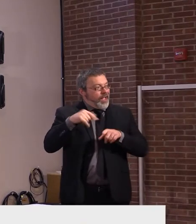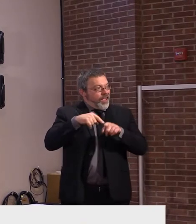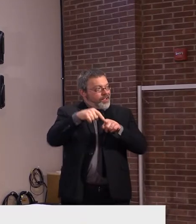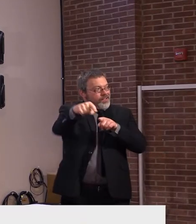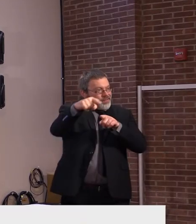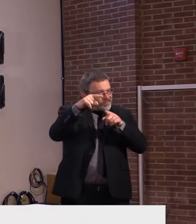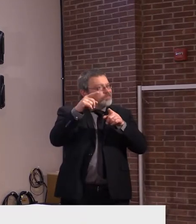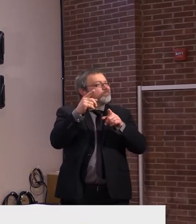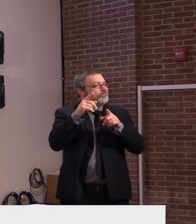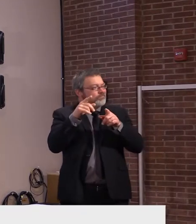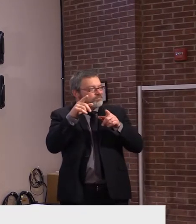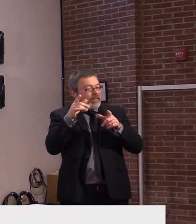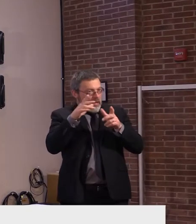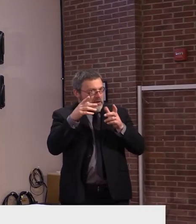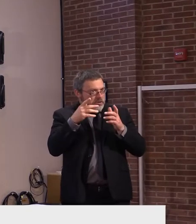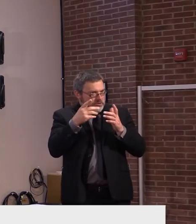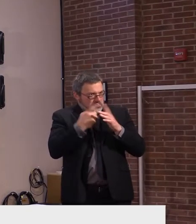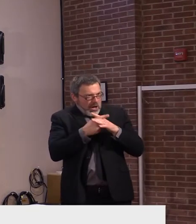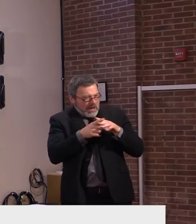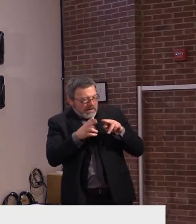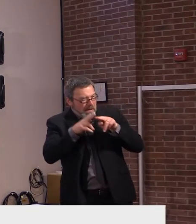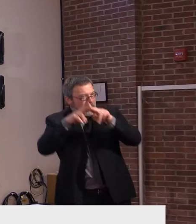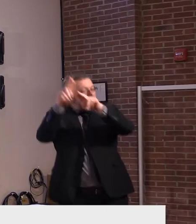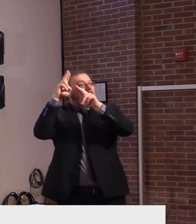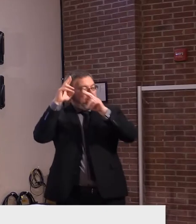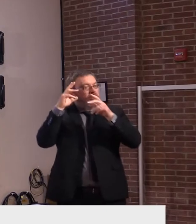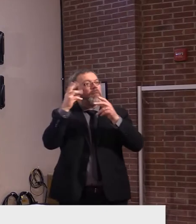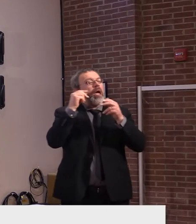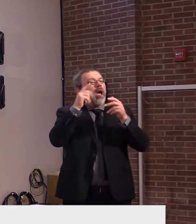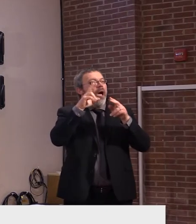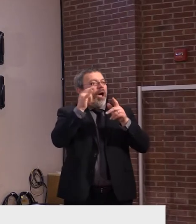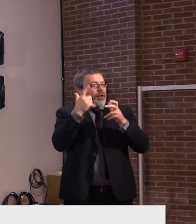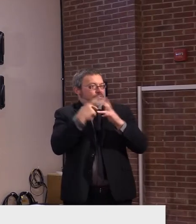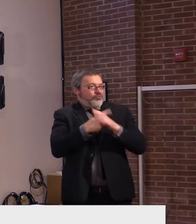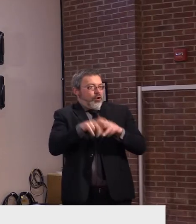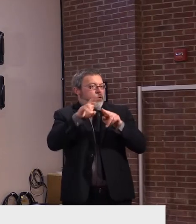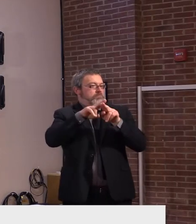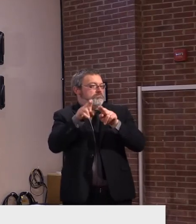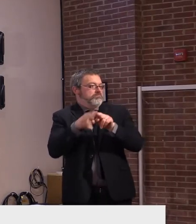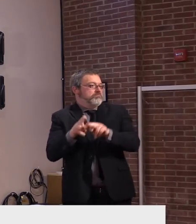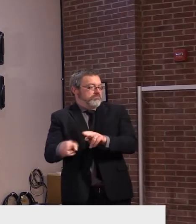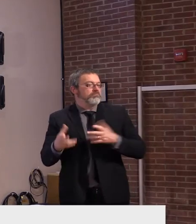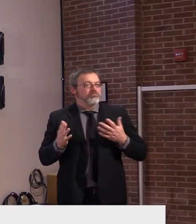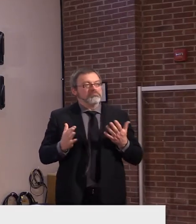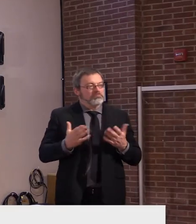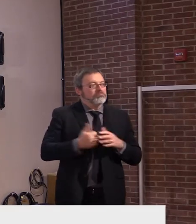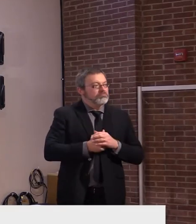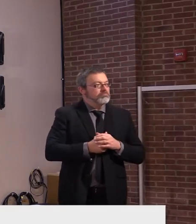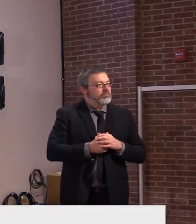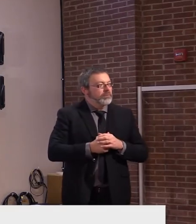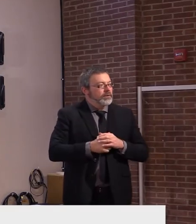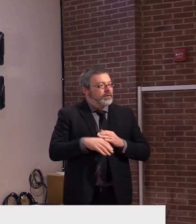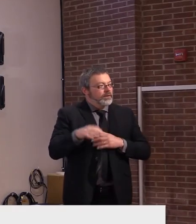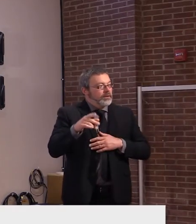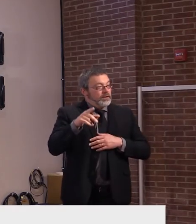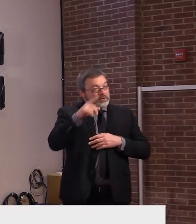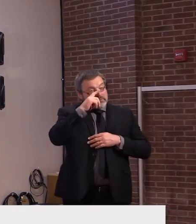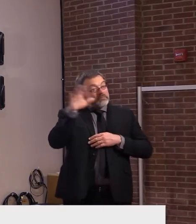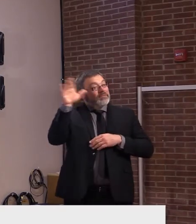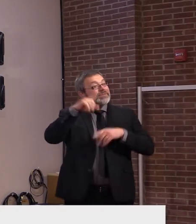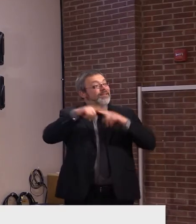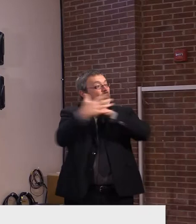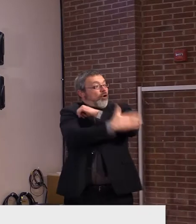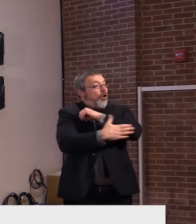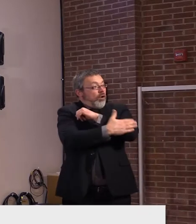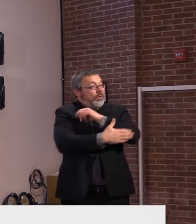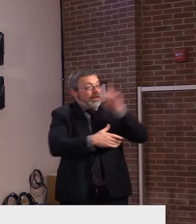seeing any indication of that in any of the early states, which is certainly a good sign, but something that we'll keep a close eye on in the weeks ahead. Looking